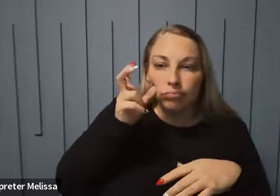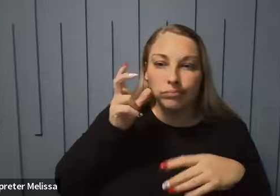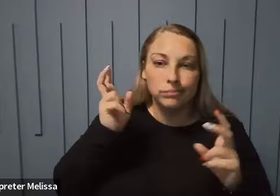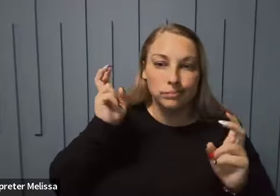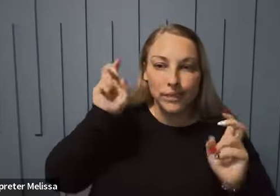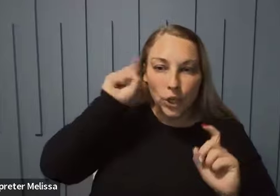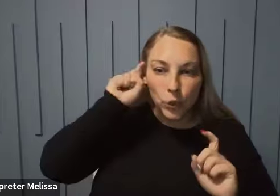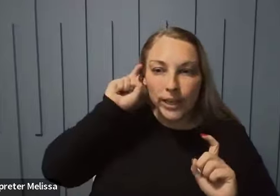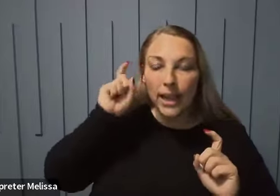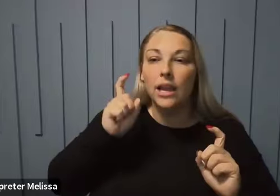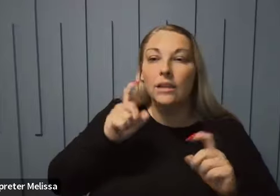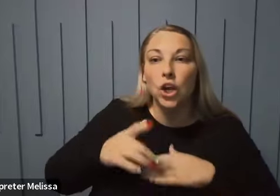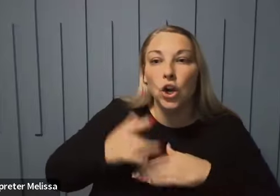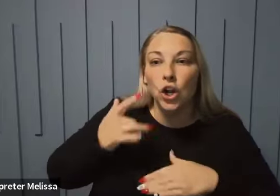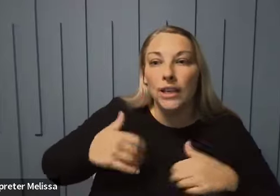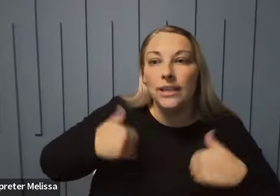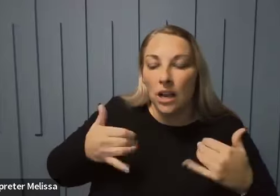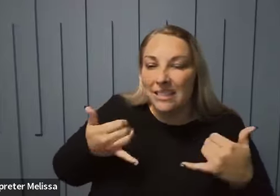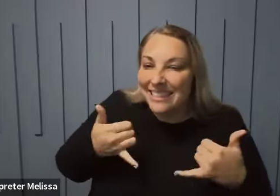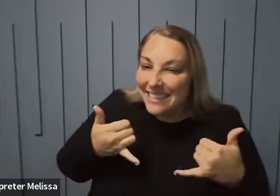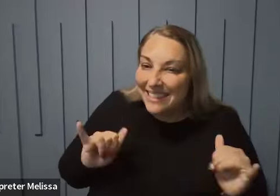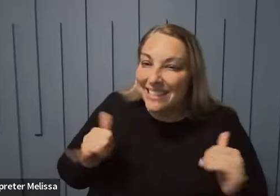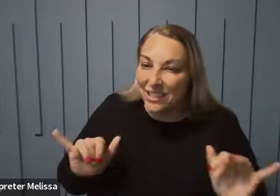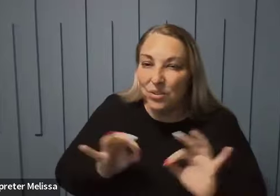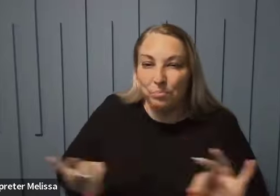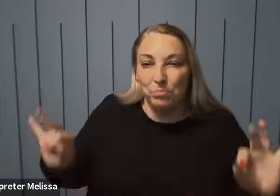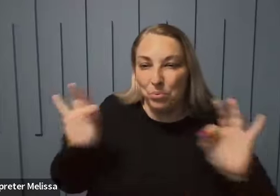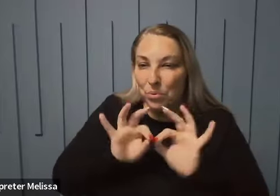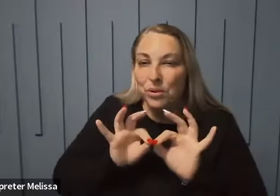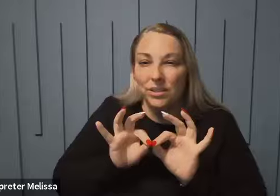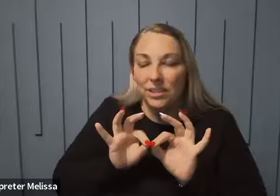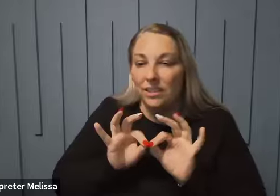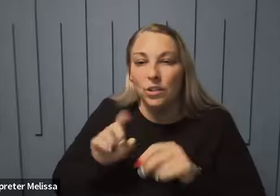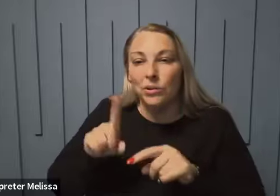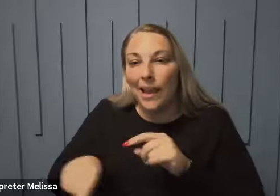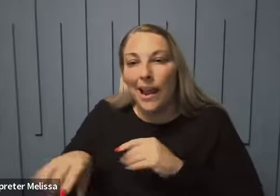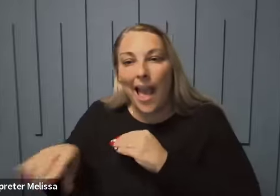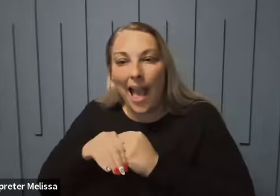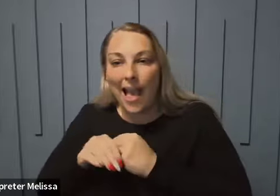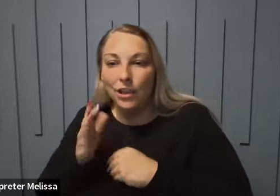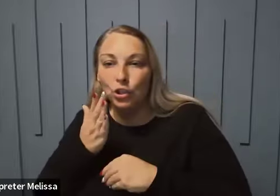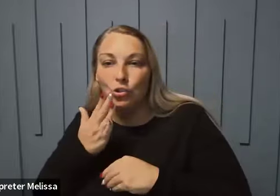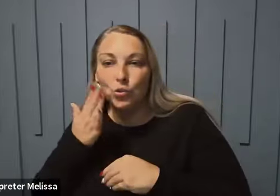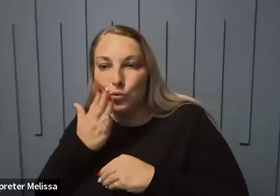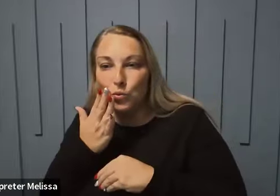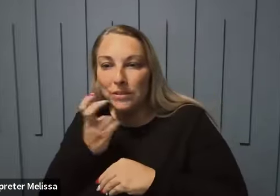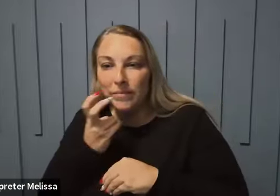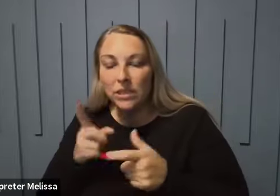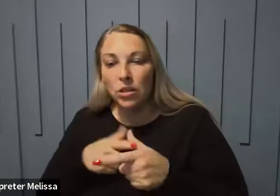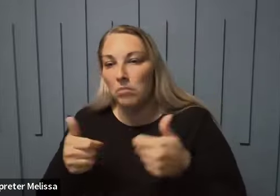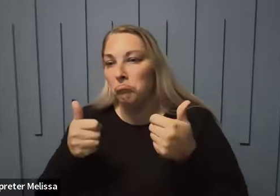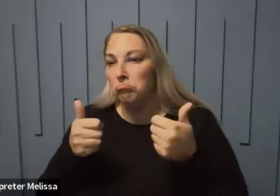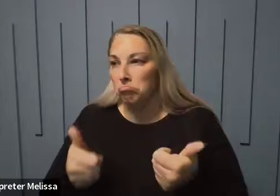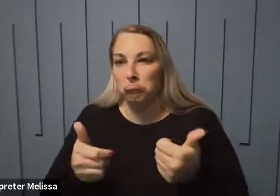devices at those earliest ages is still critical. So cute American English can't be added to a program and bam, every kid you work with